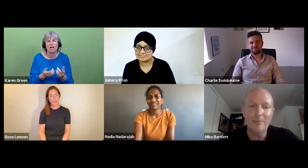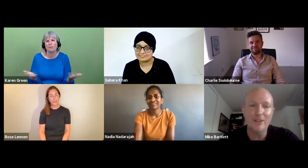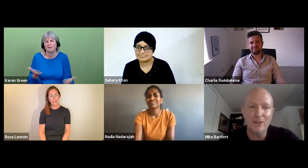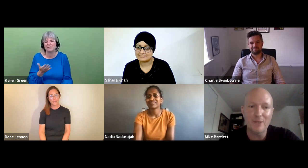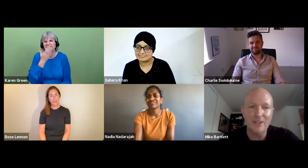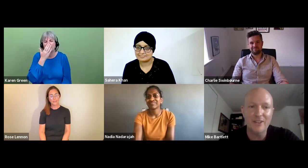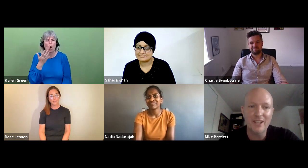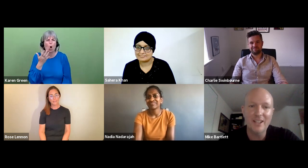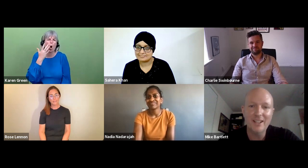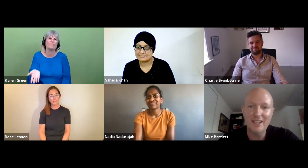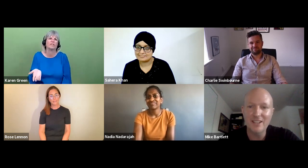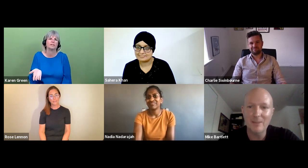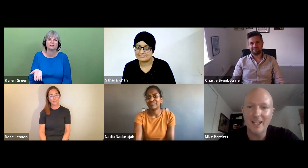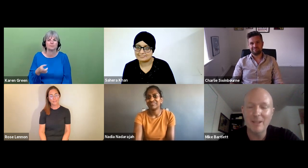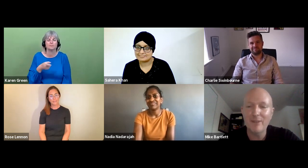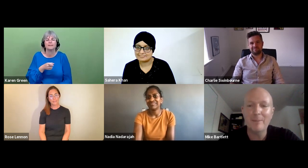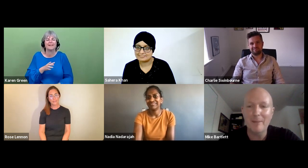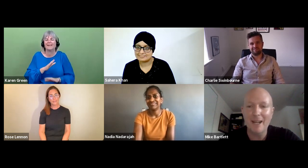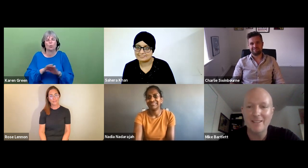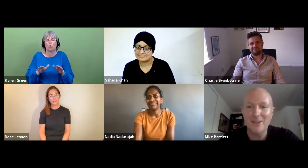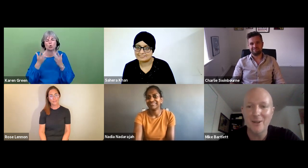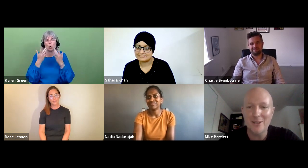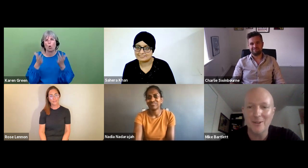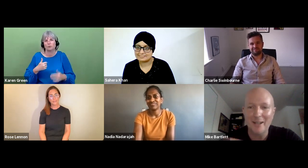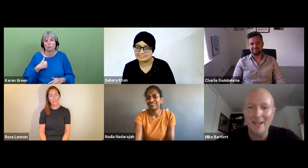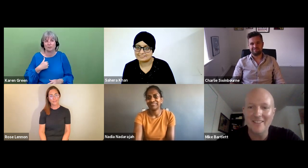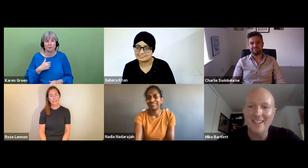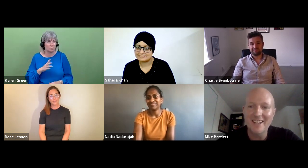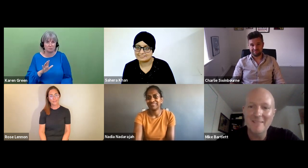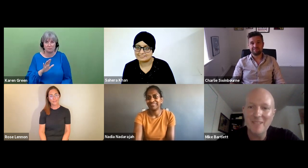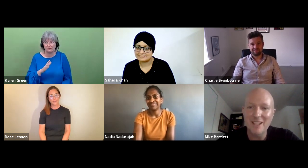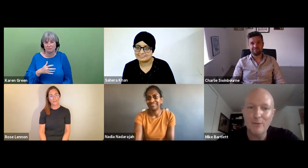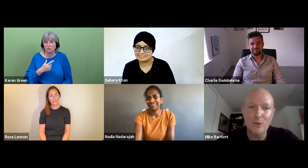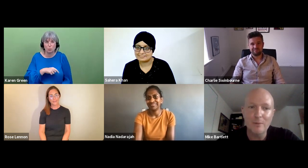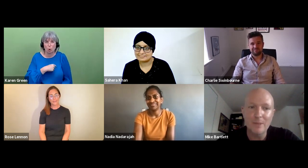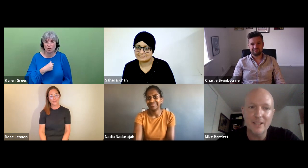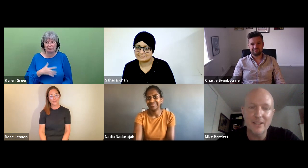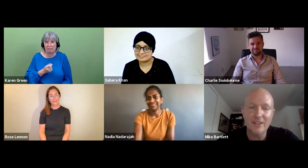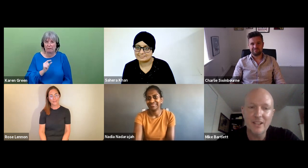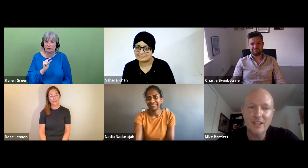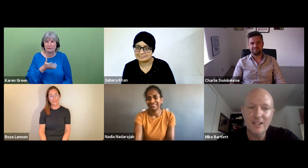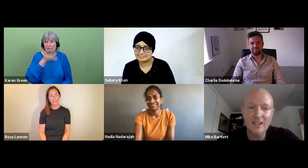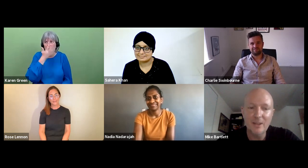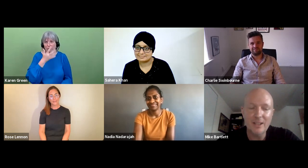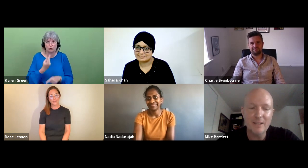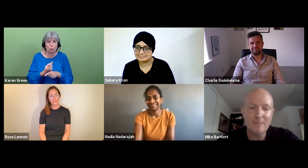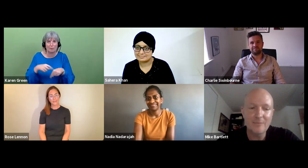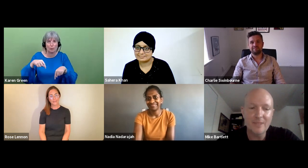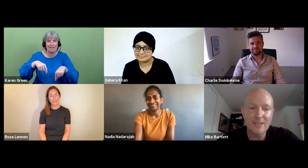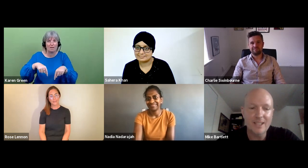as an obvious thing to me. I mean, I feel a bit embarrassed talking about it in this forum because, I don't know. I'm